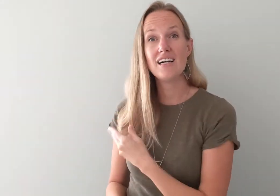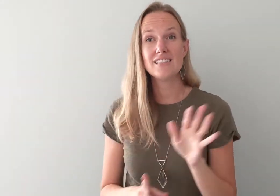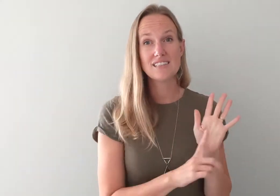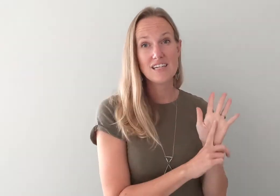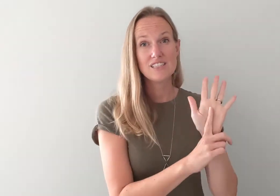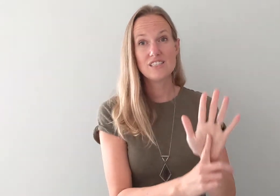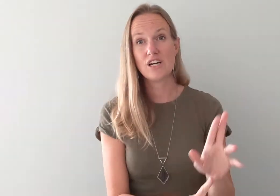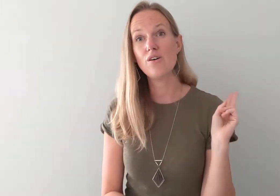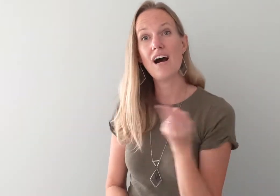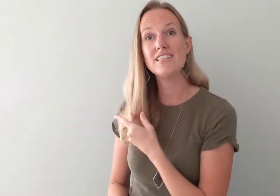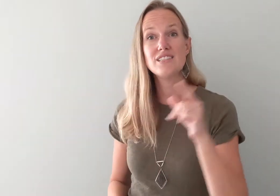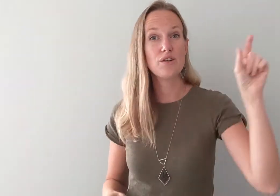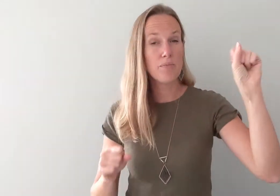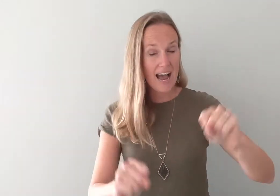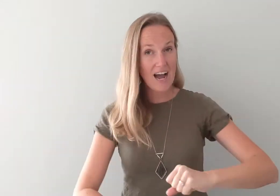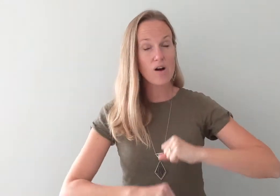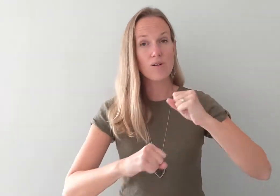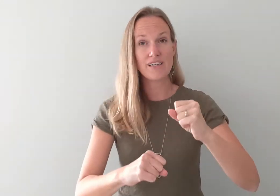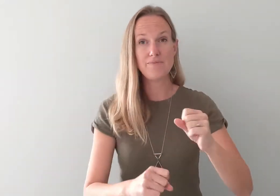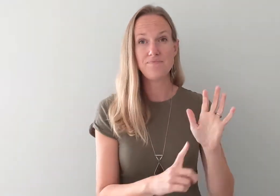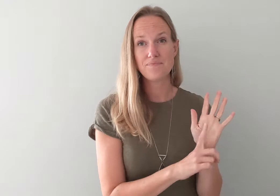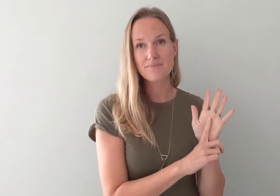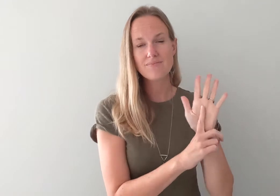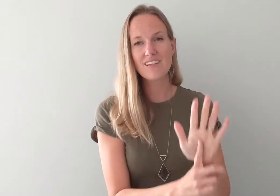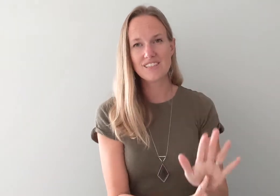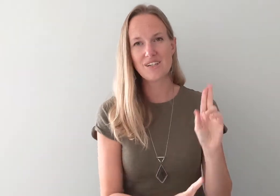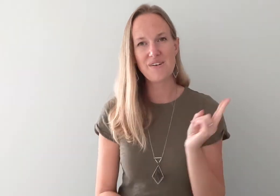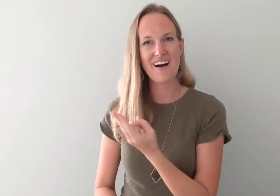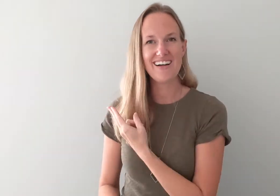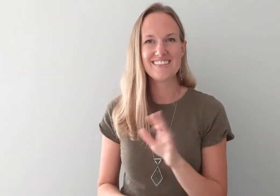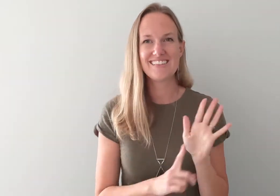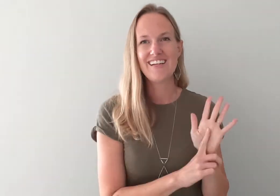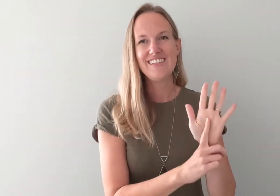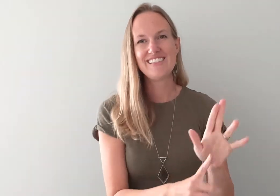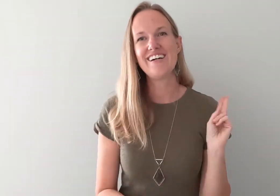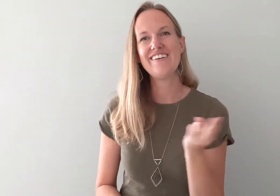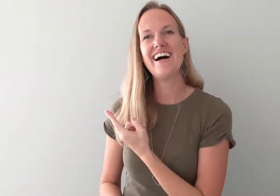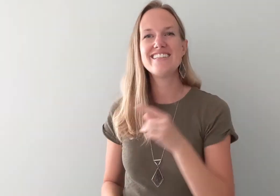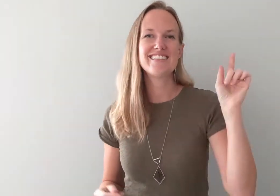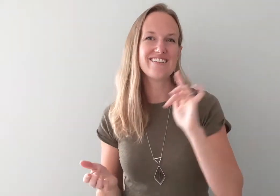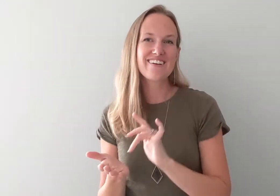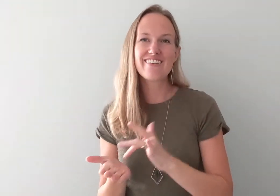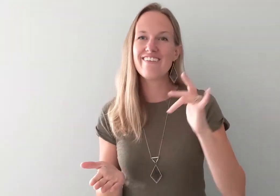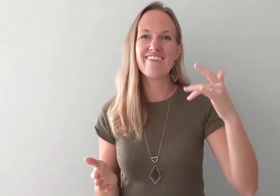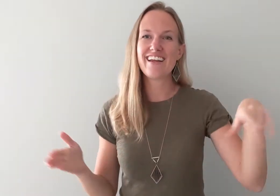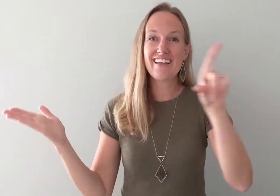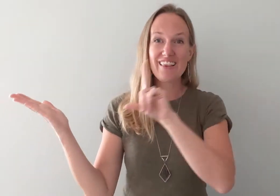us your power. Show us your glory,